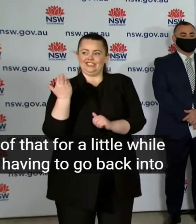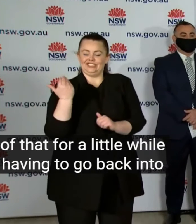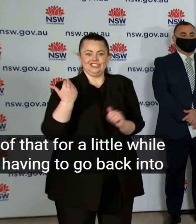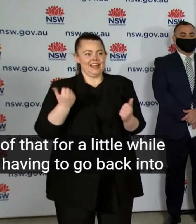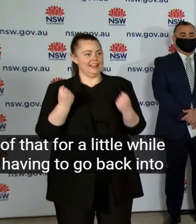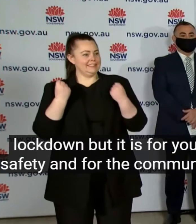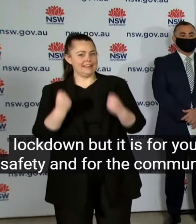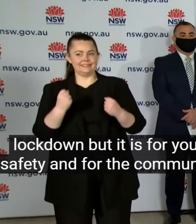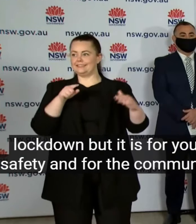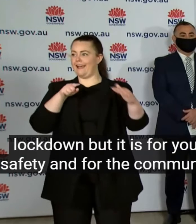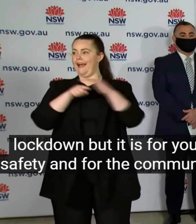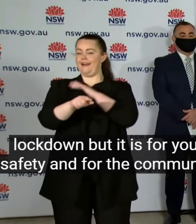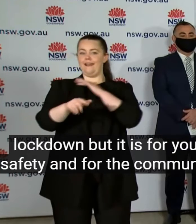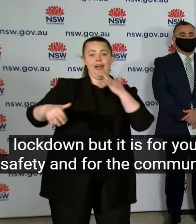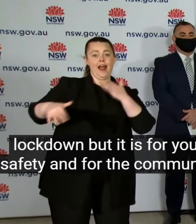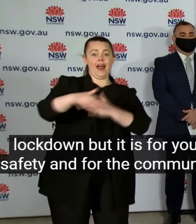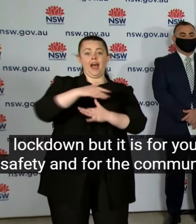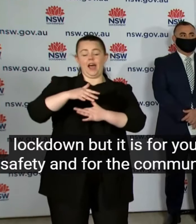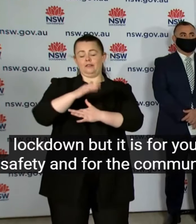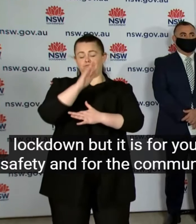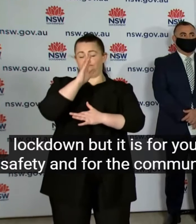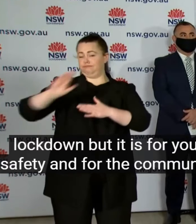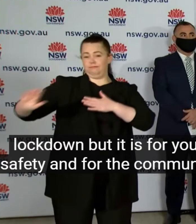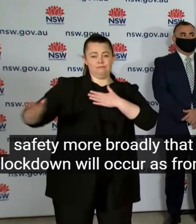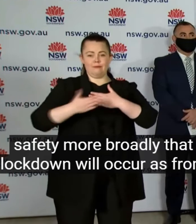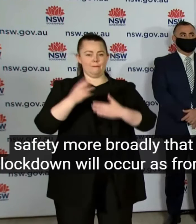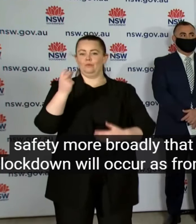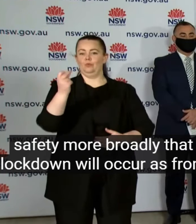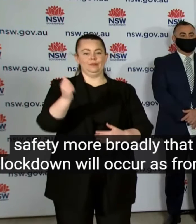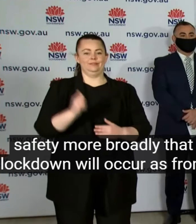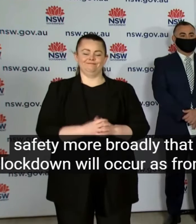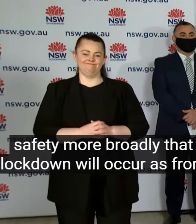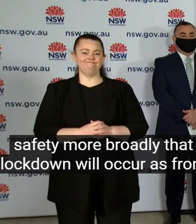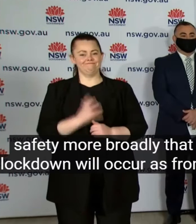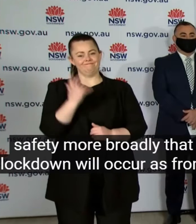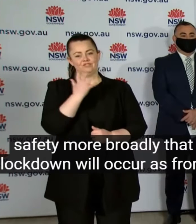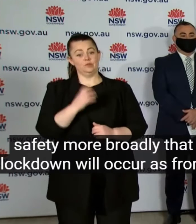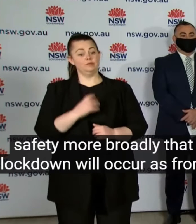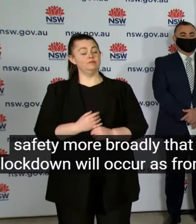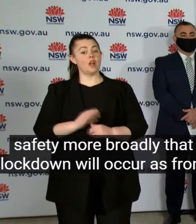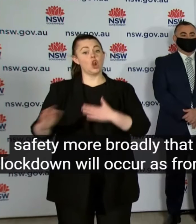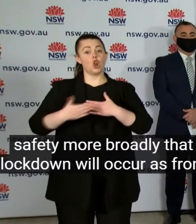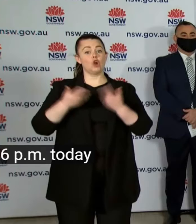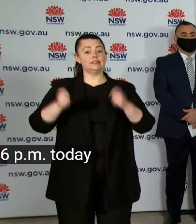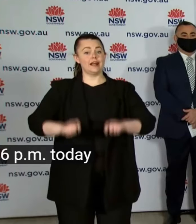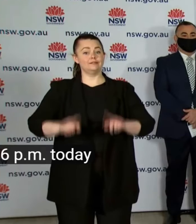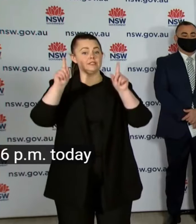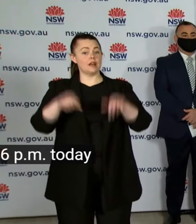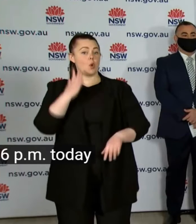broadly. That lockdown will occur as from 6 p.m. today.